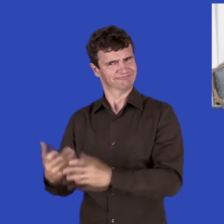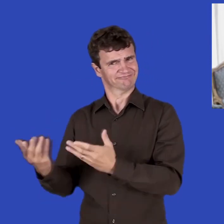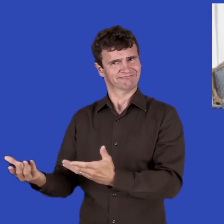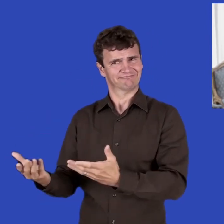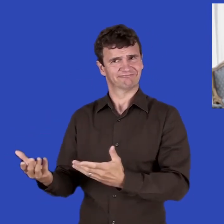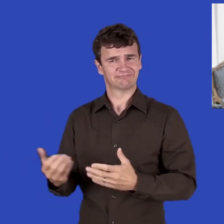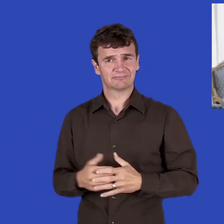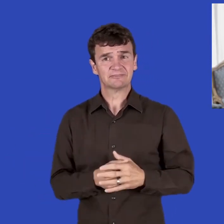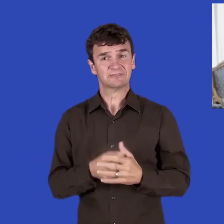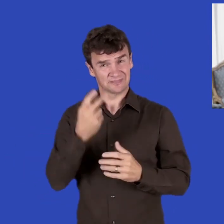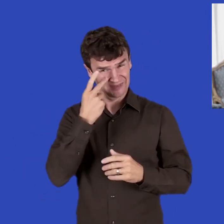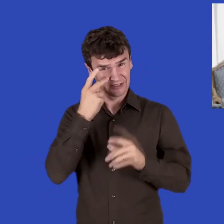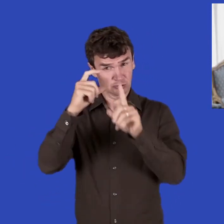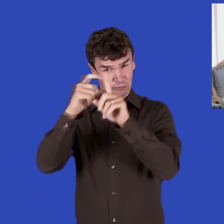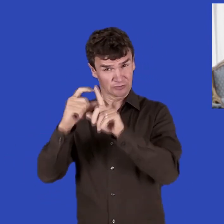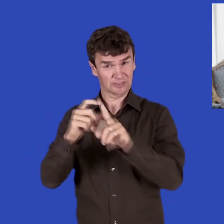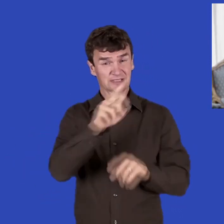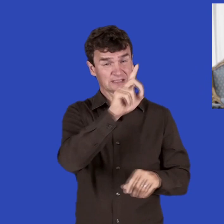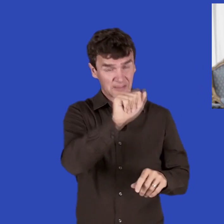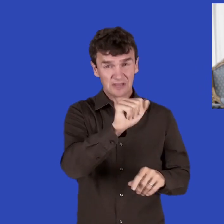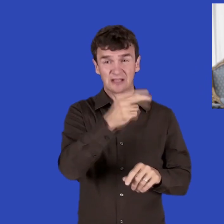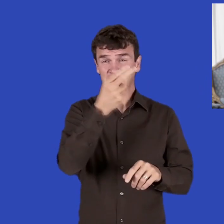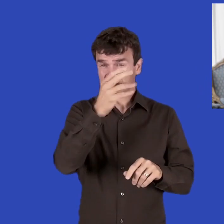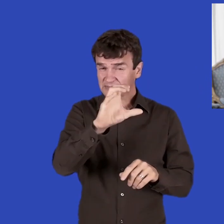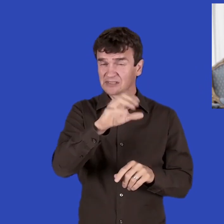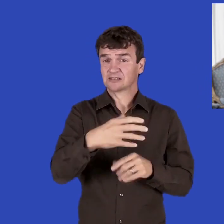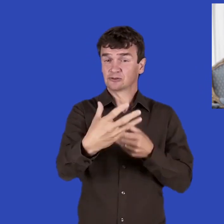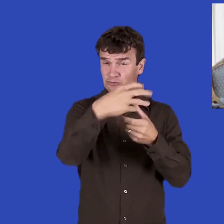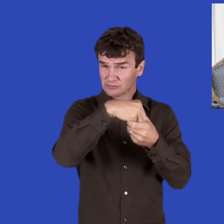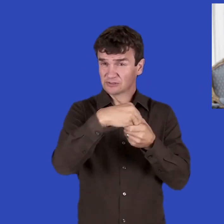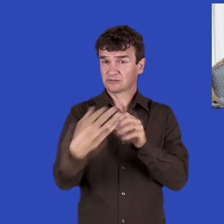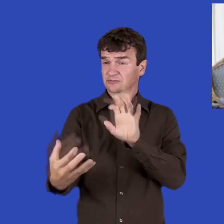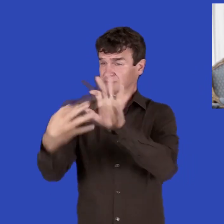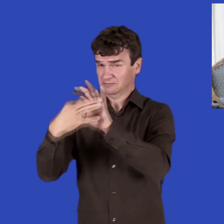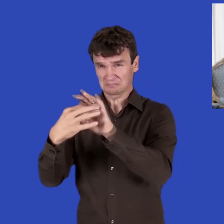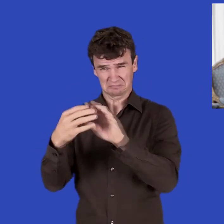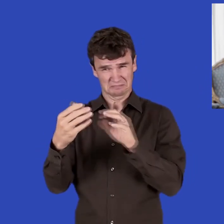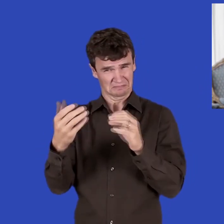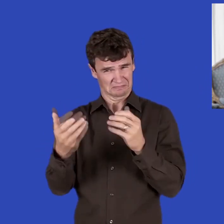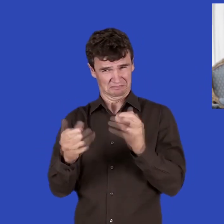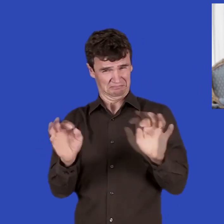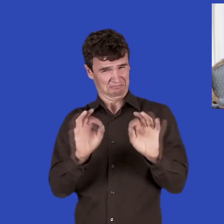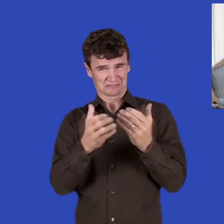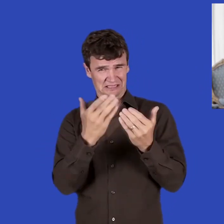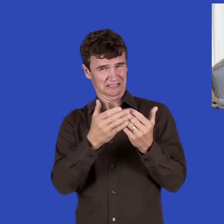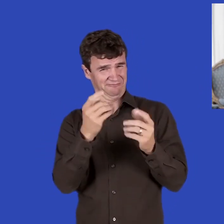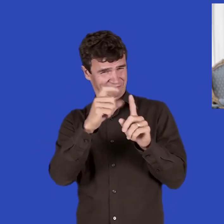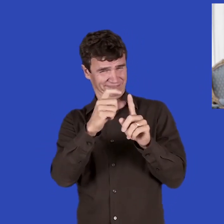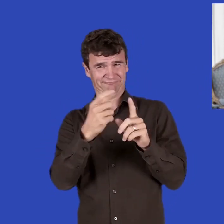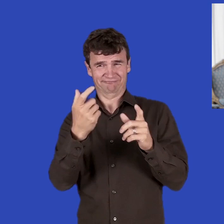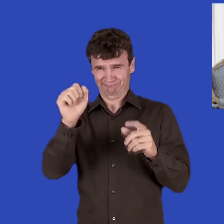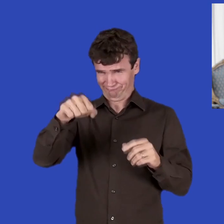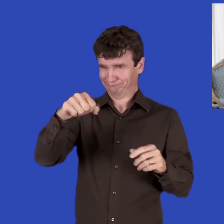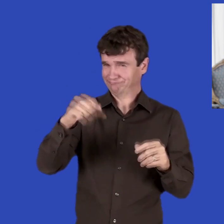Membership means that you've been invited to join, to be a team member, to be a part